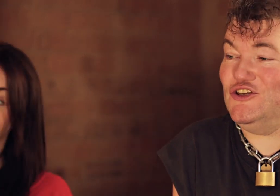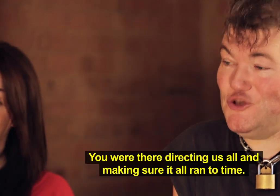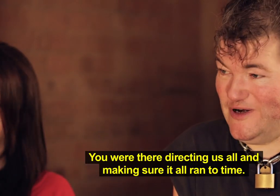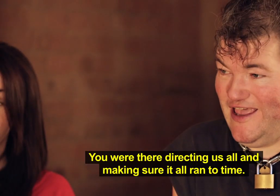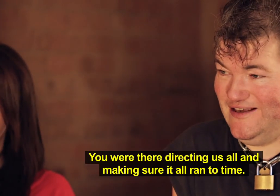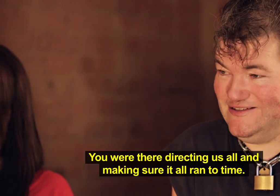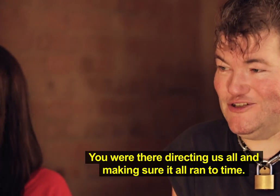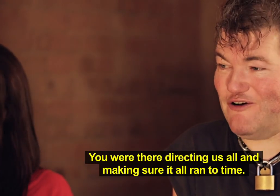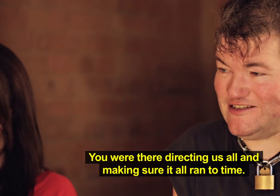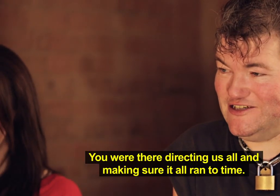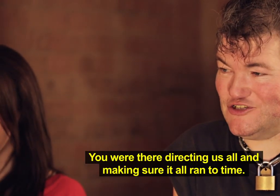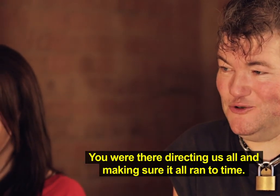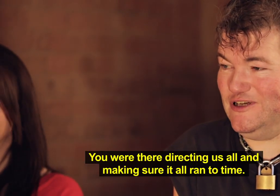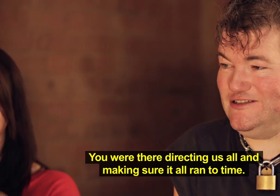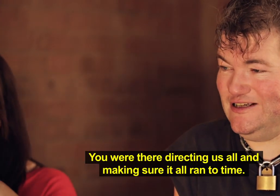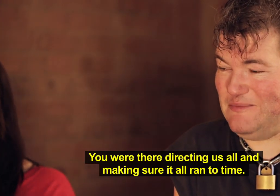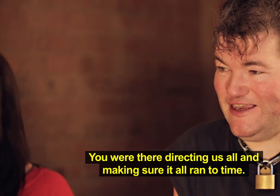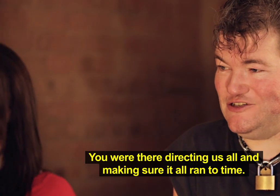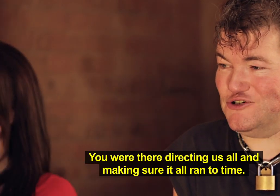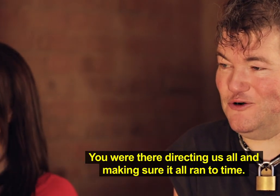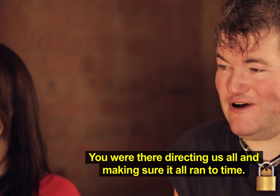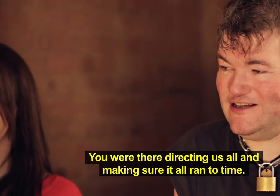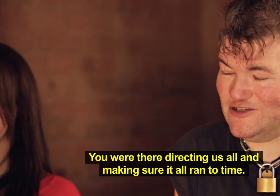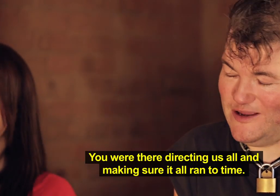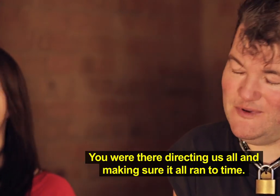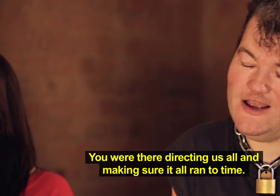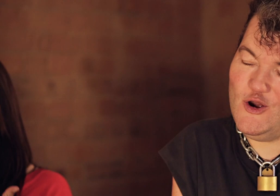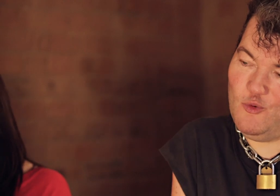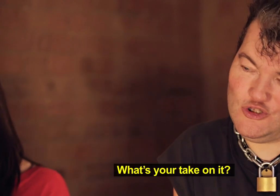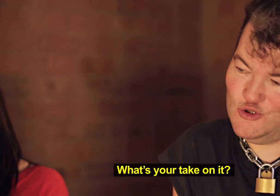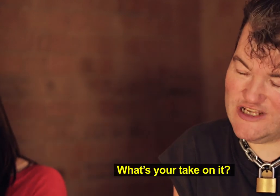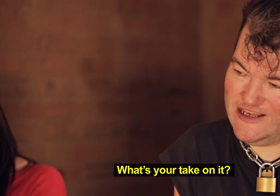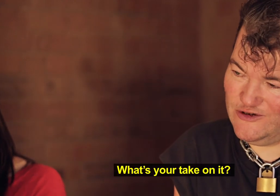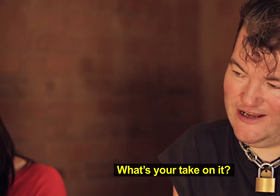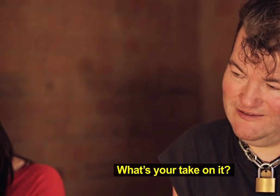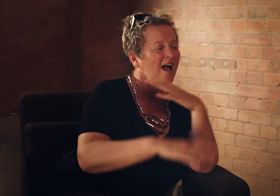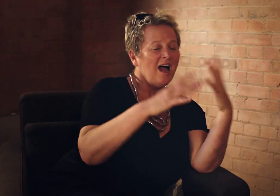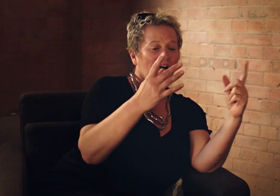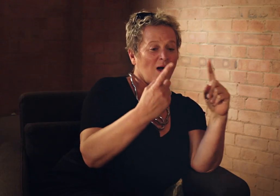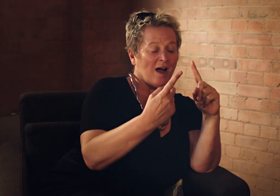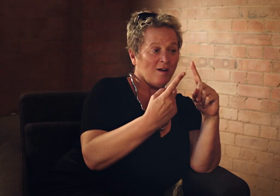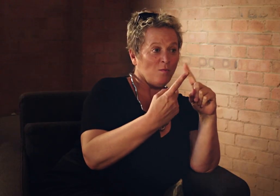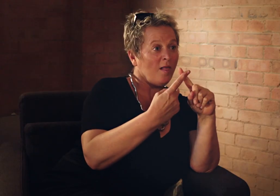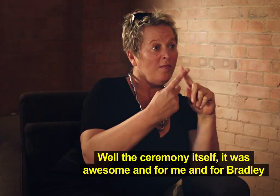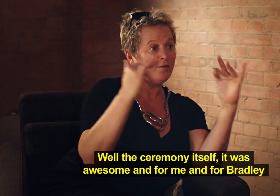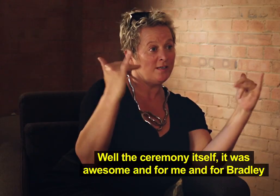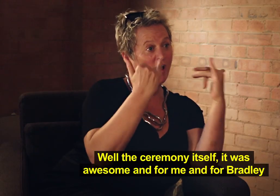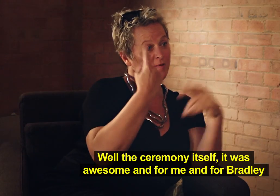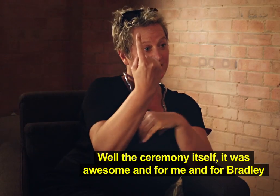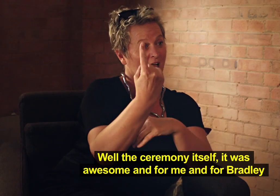You were there, directing us all and making sure it all ran at the time. What's your take on it? Well, the ceremony